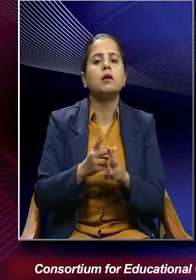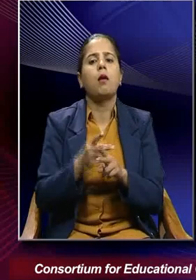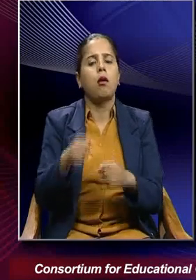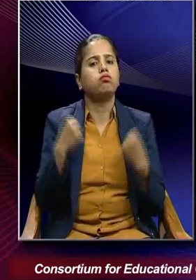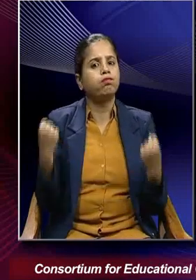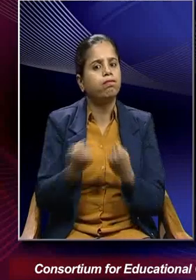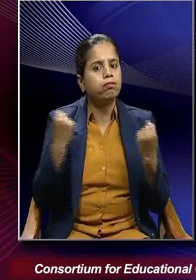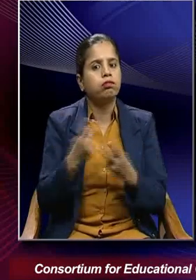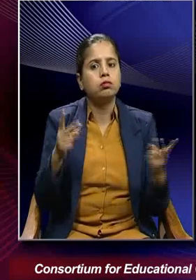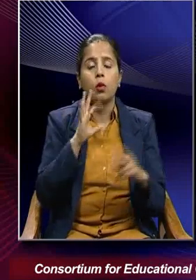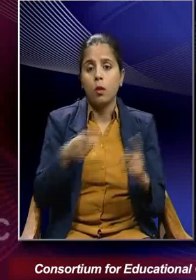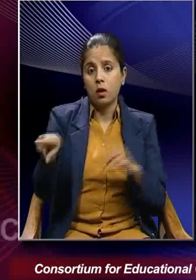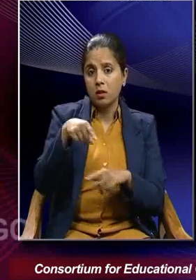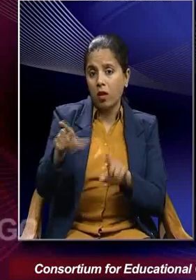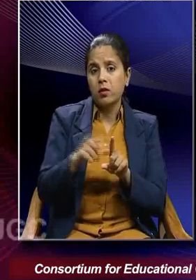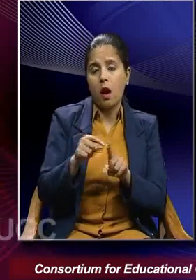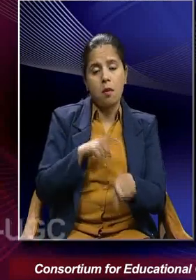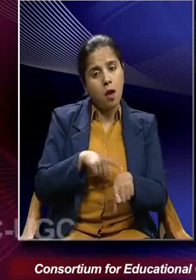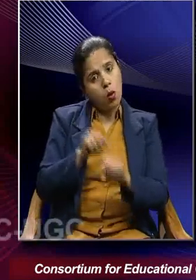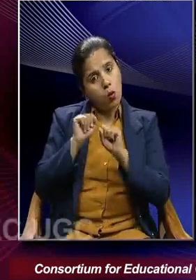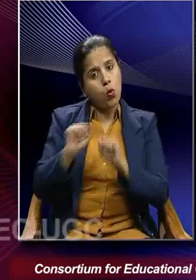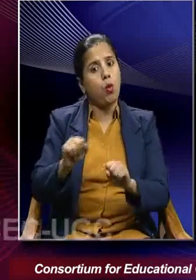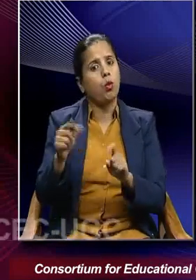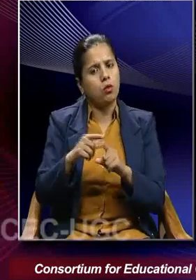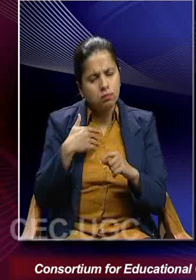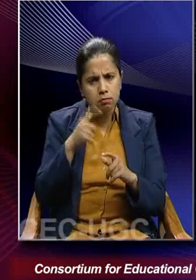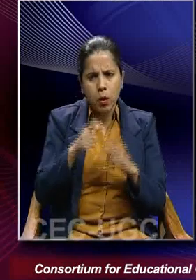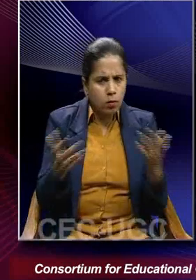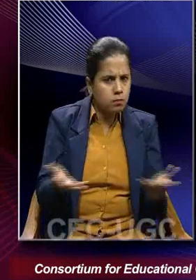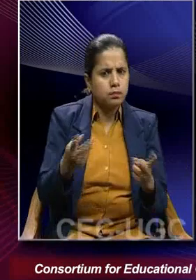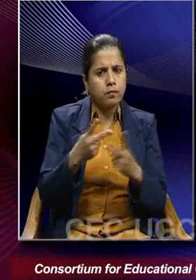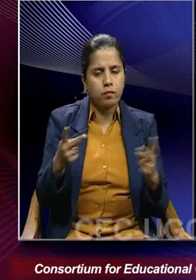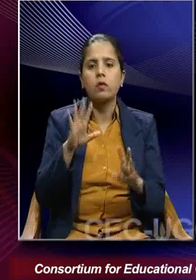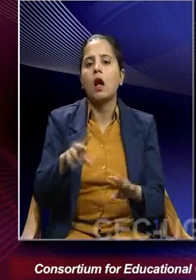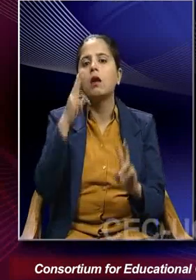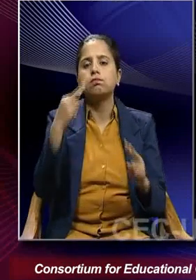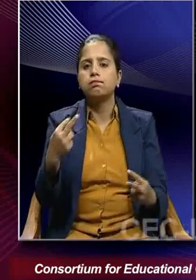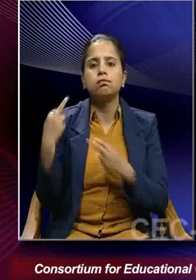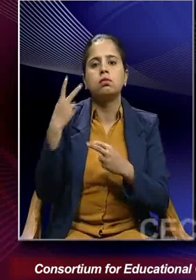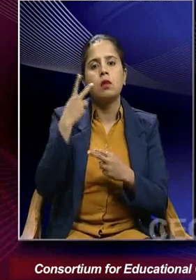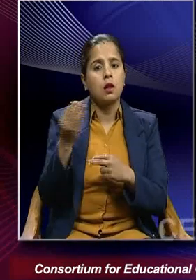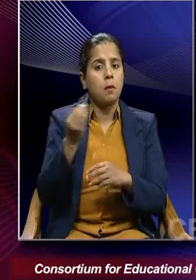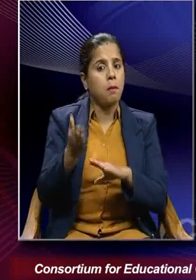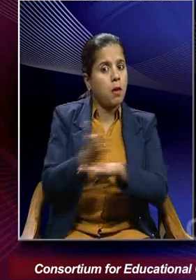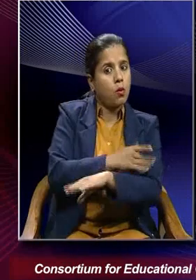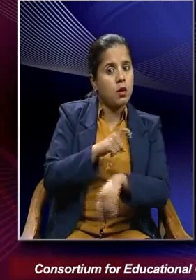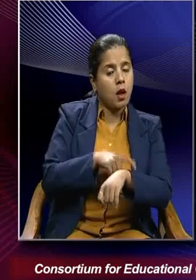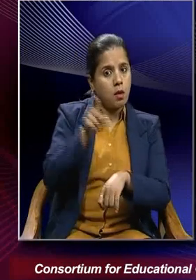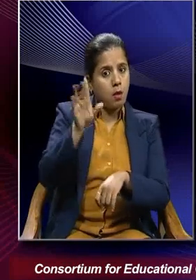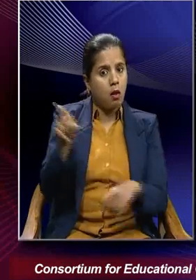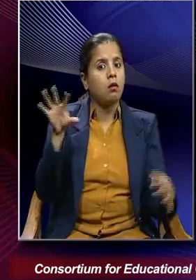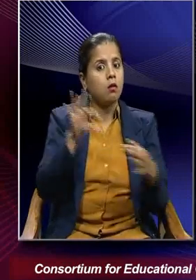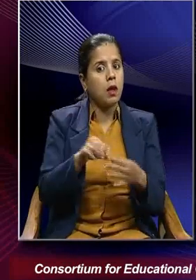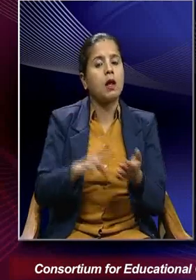efforts which he had put in during this time. And that was also reflected in earlier period when he was associated with the